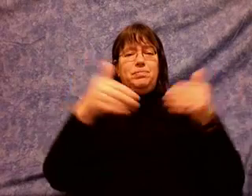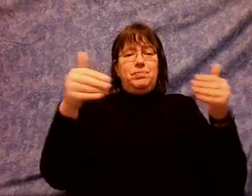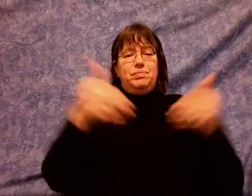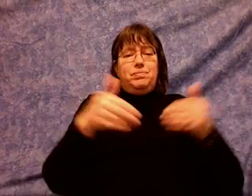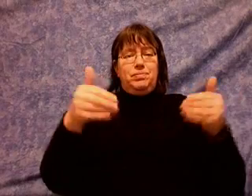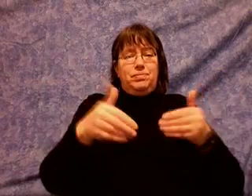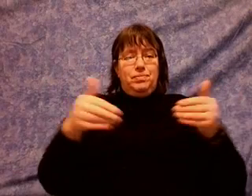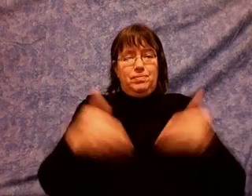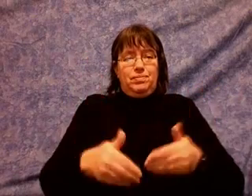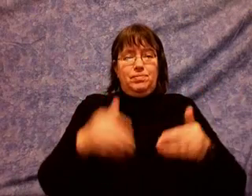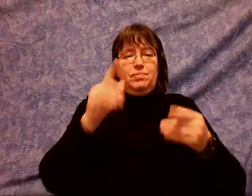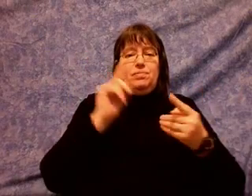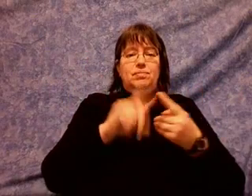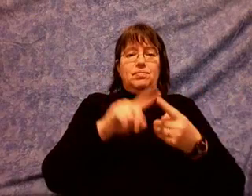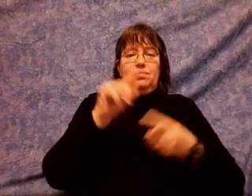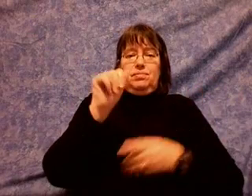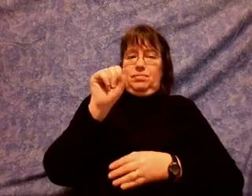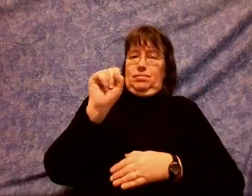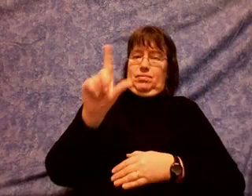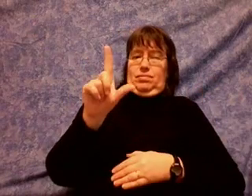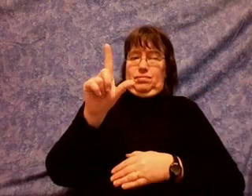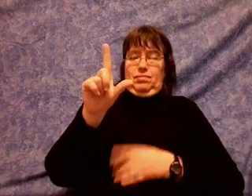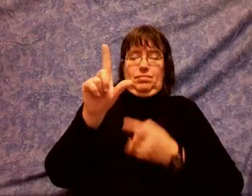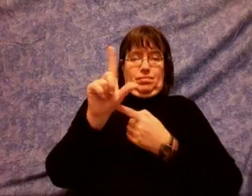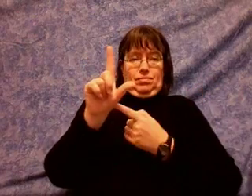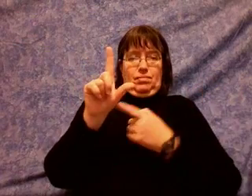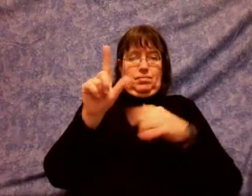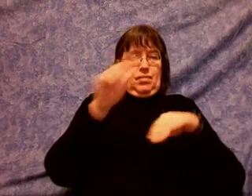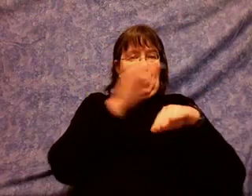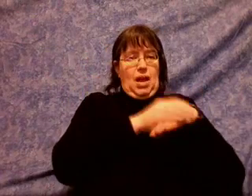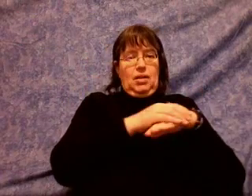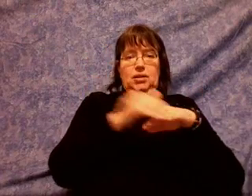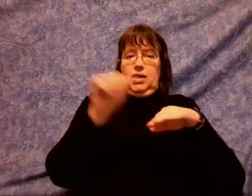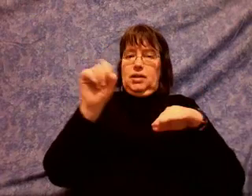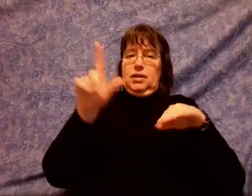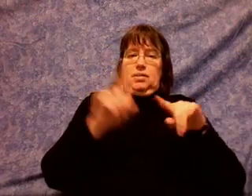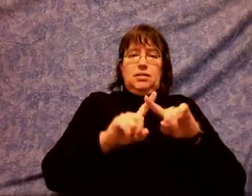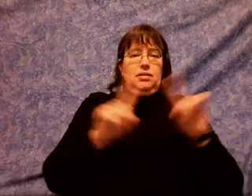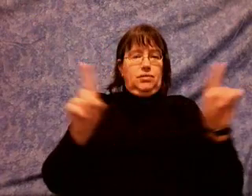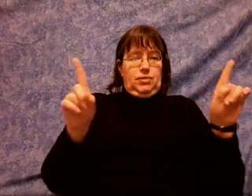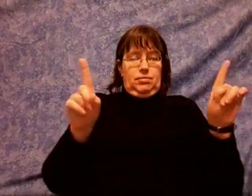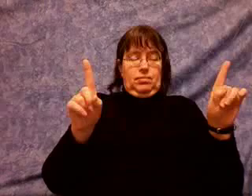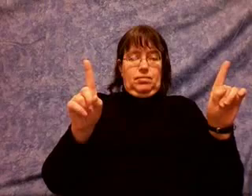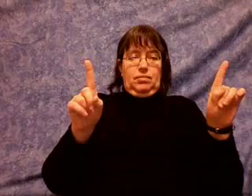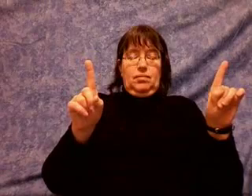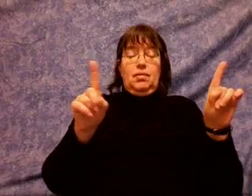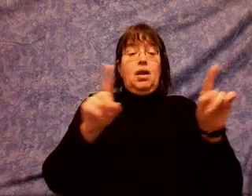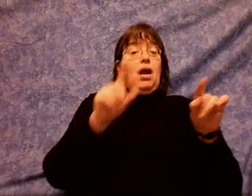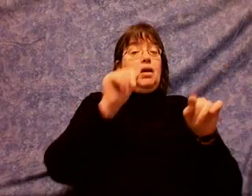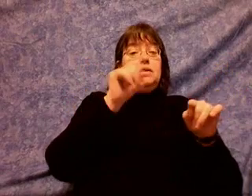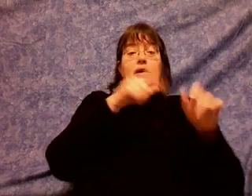various short introductory notes to ASL. English and ASL are different